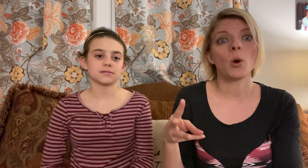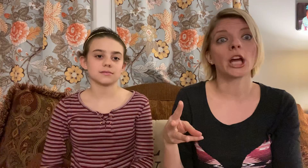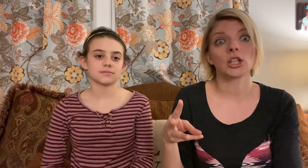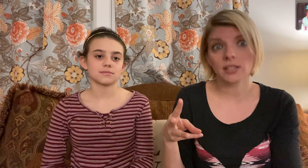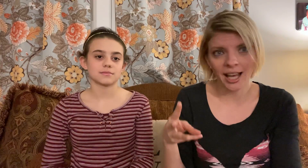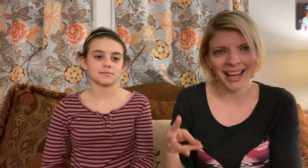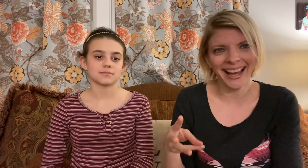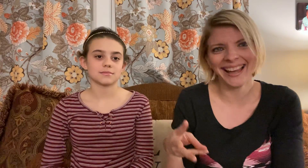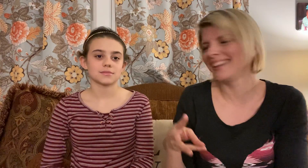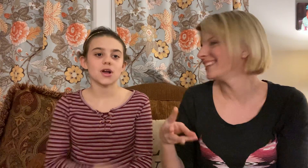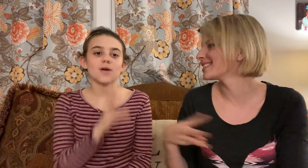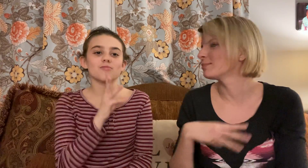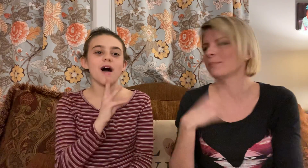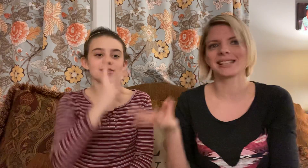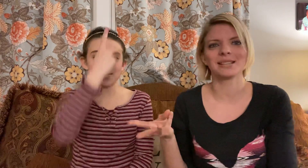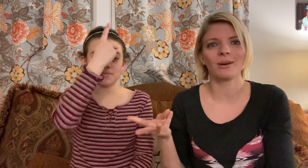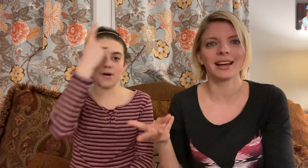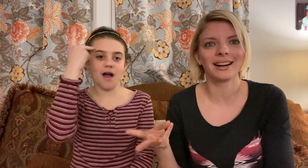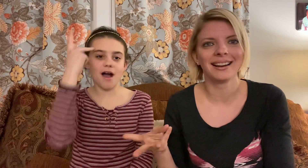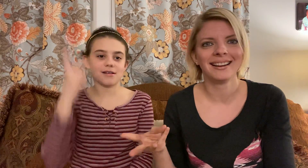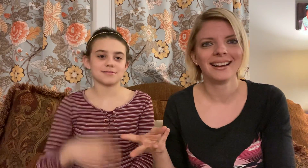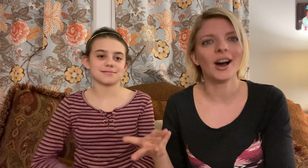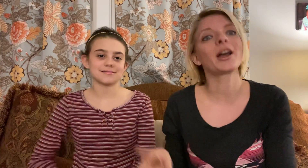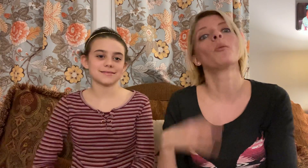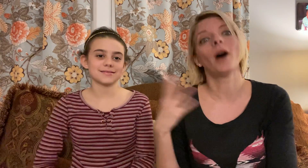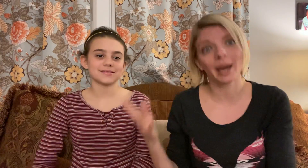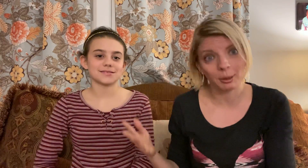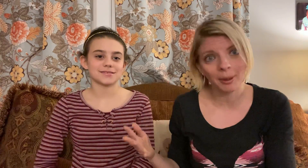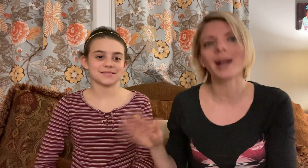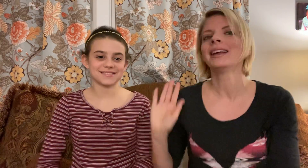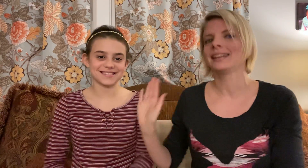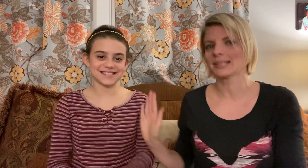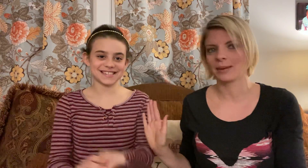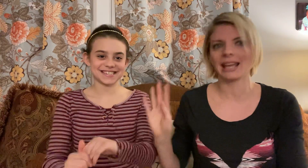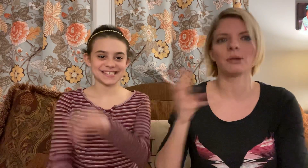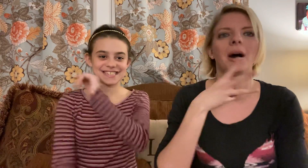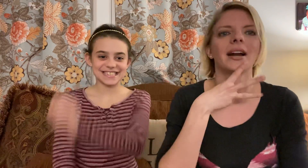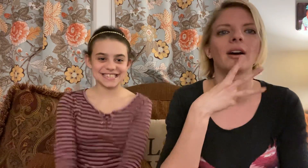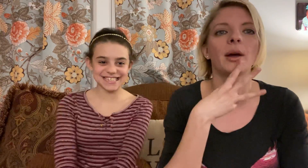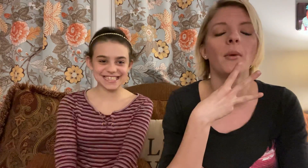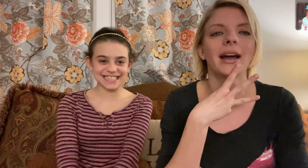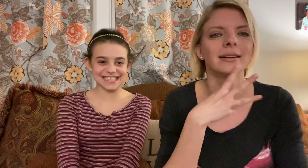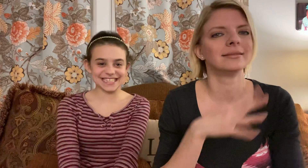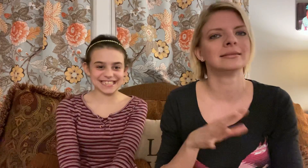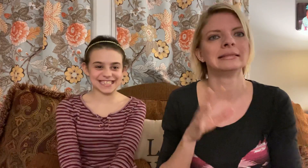Water slide. Something besides water. Okay, water park. Yes, we get the water. Okay, water.